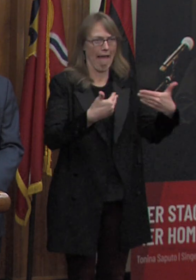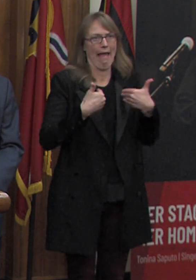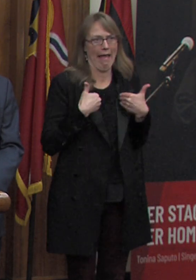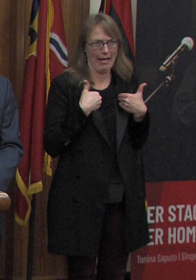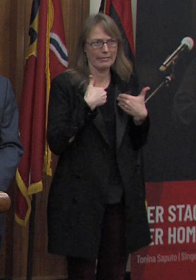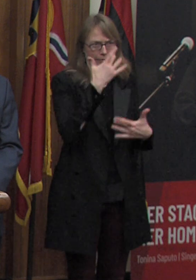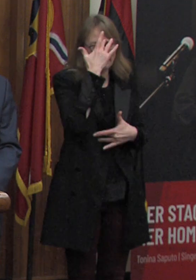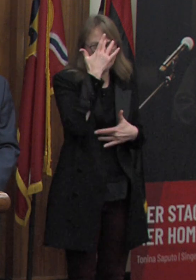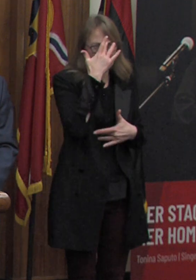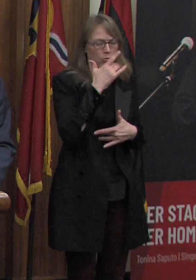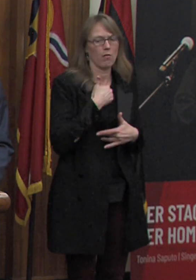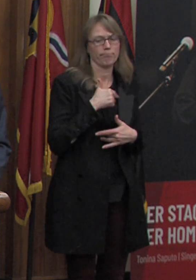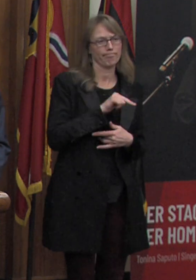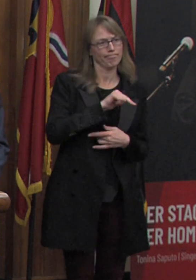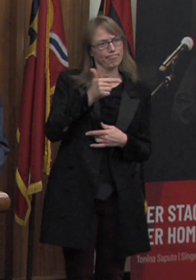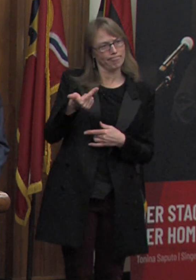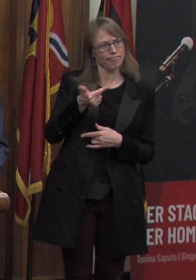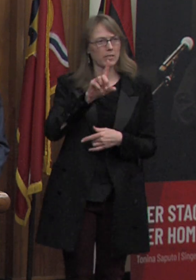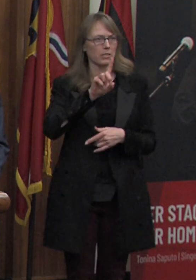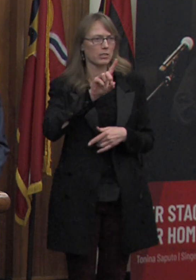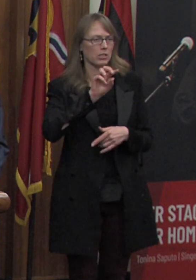turn it over to Dr. Eccles.